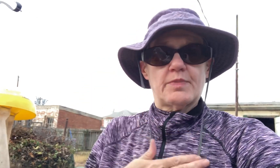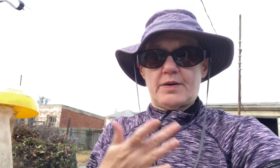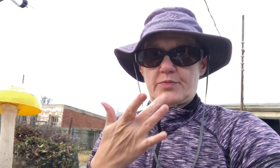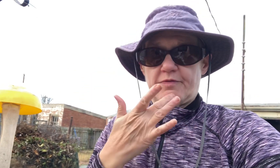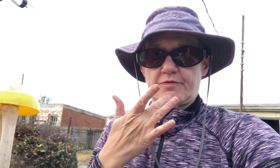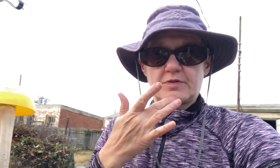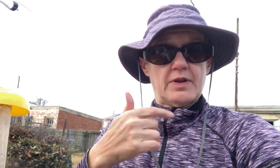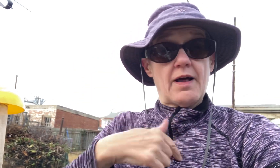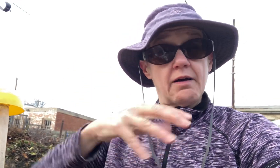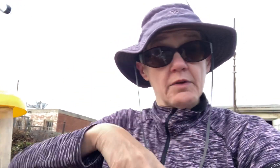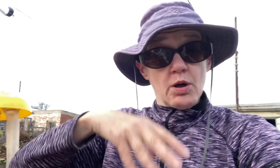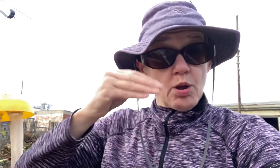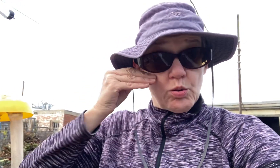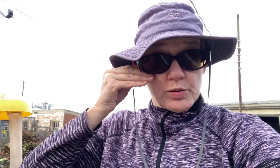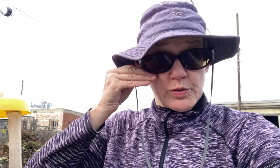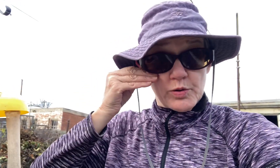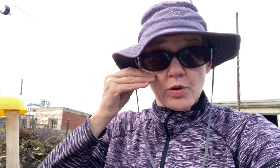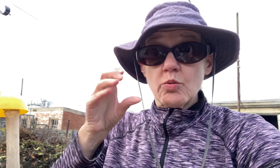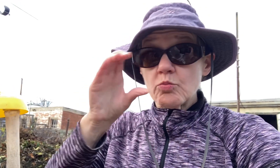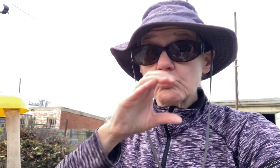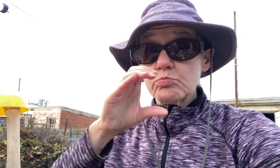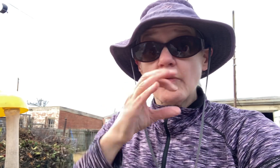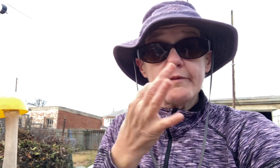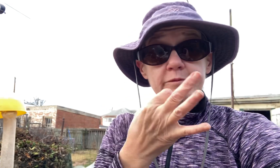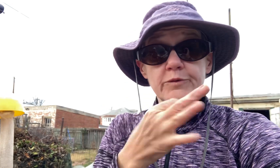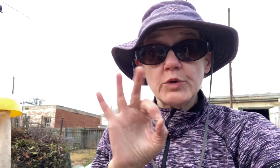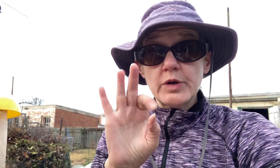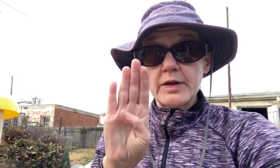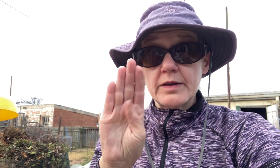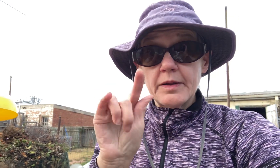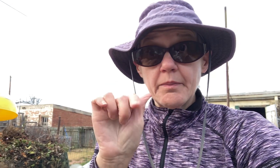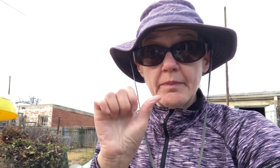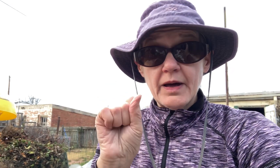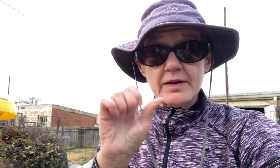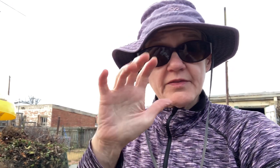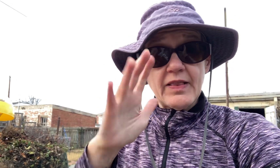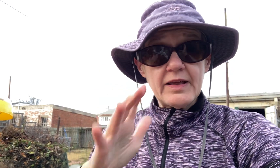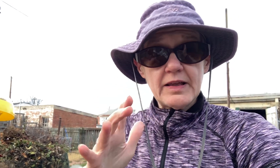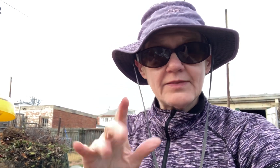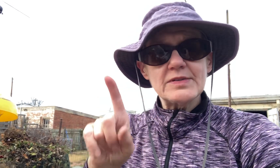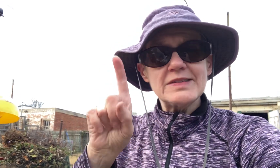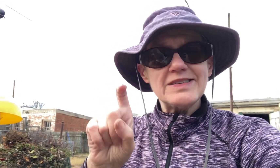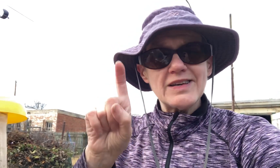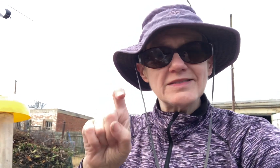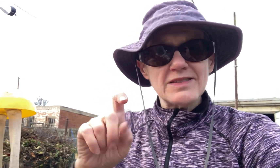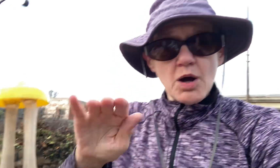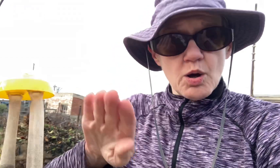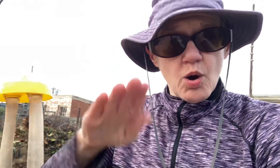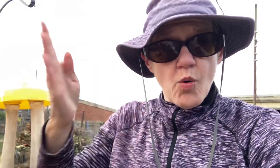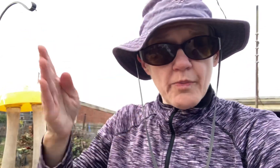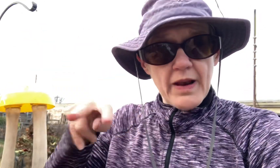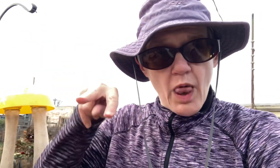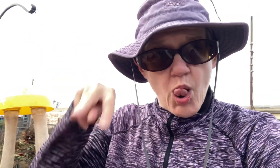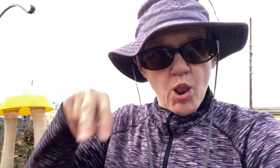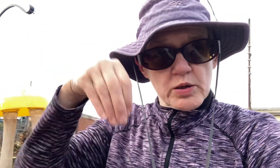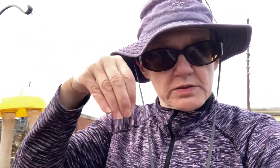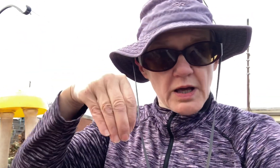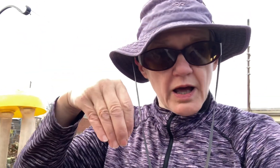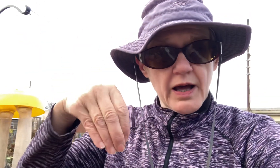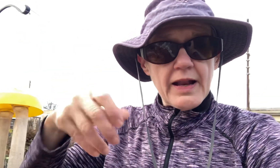Not always, but many years. That's my preference. I've learned when you're looking for free bags of leaves, open